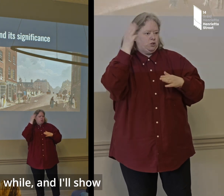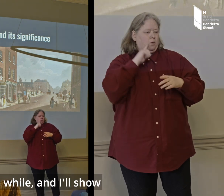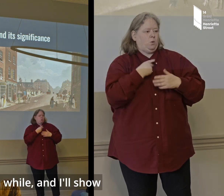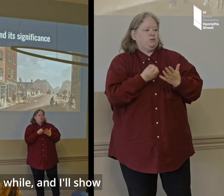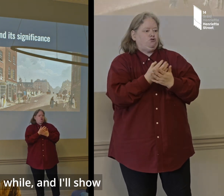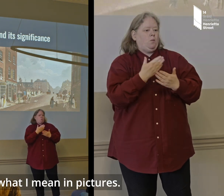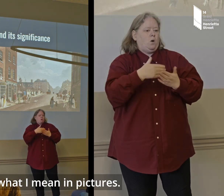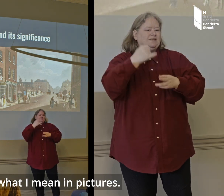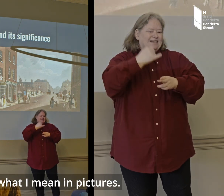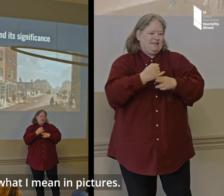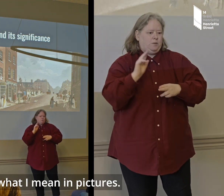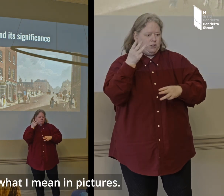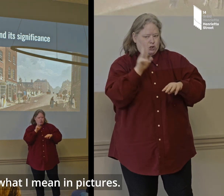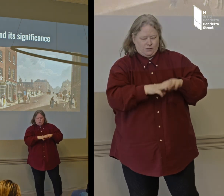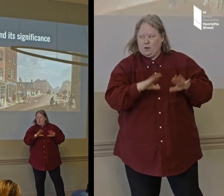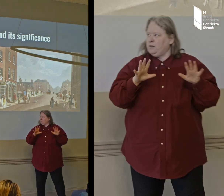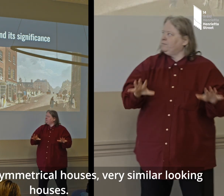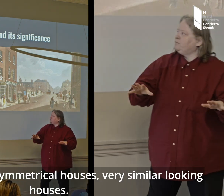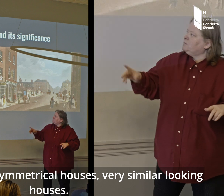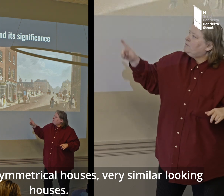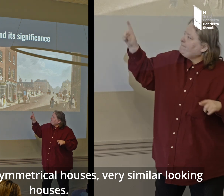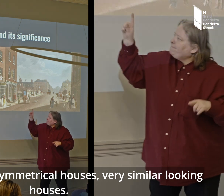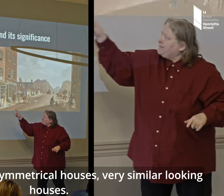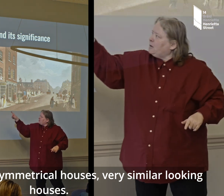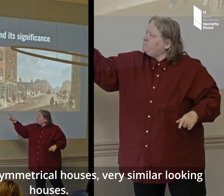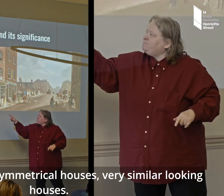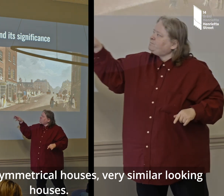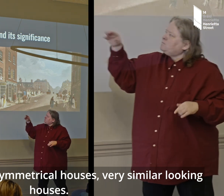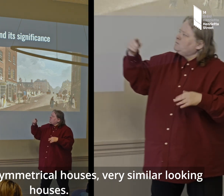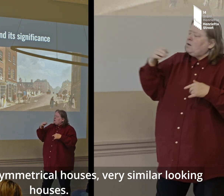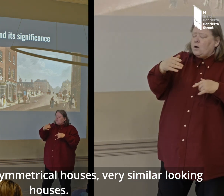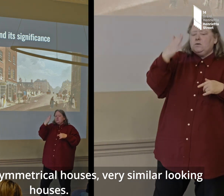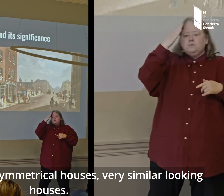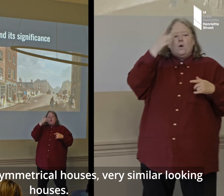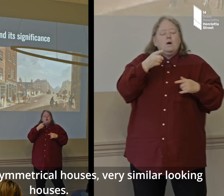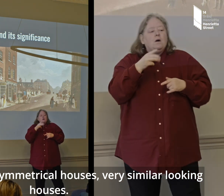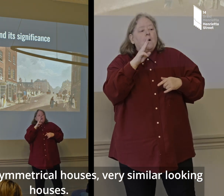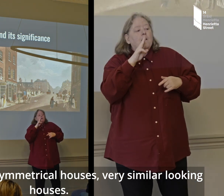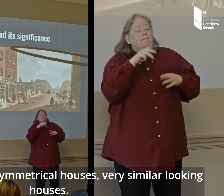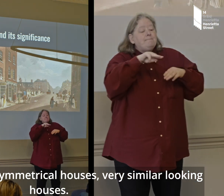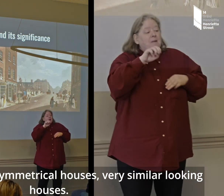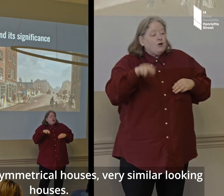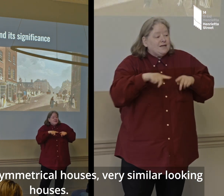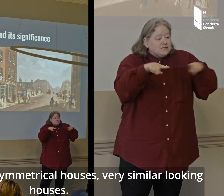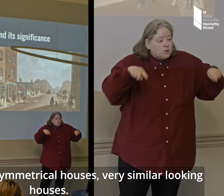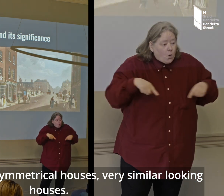in a while, and I'll show you what I mean in pictures. But you've got very symmetrical houses, very similar looking houses.